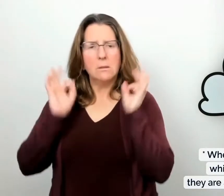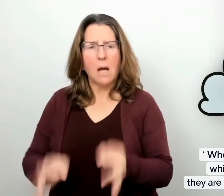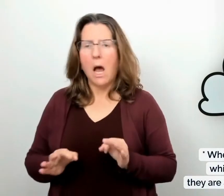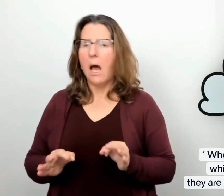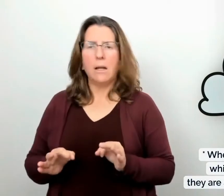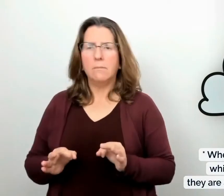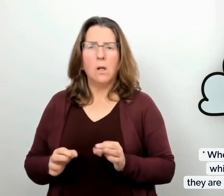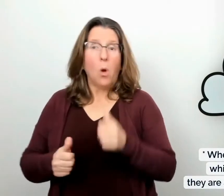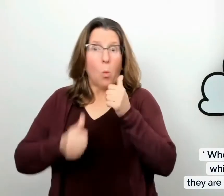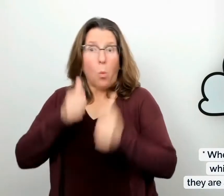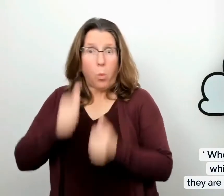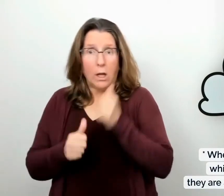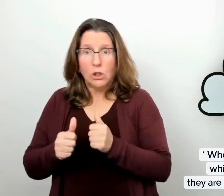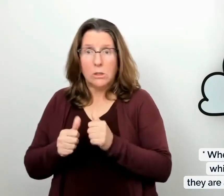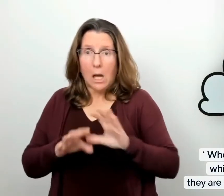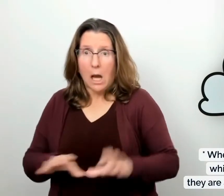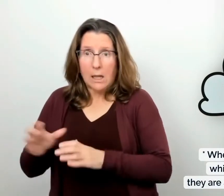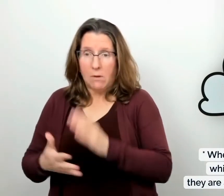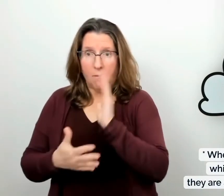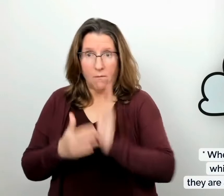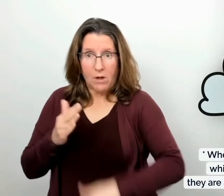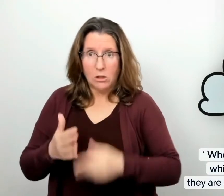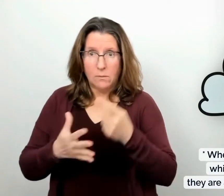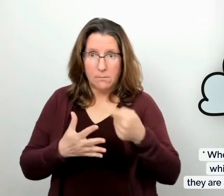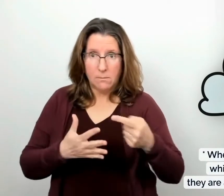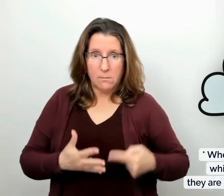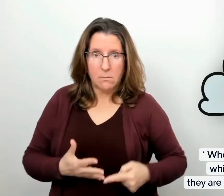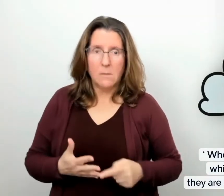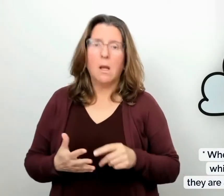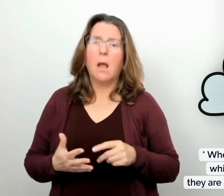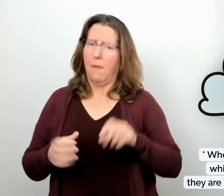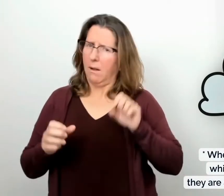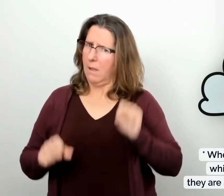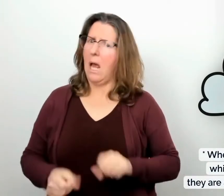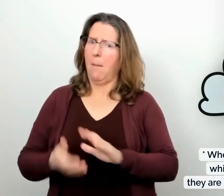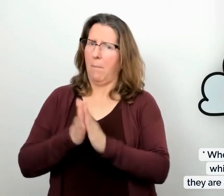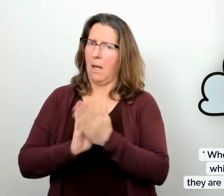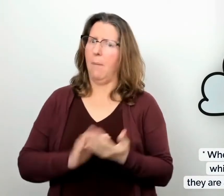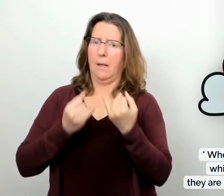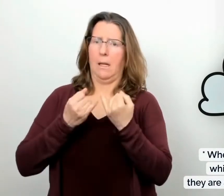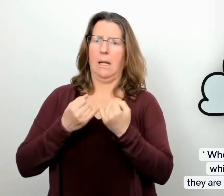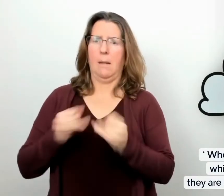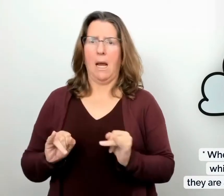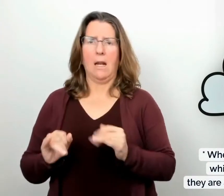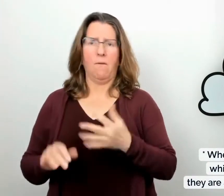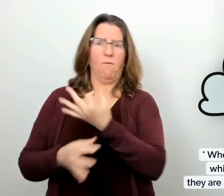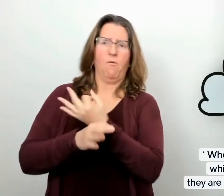When students can choose which activity to complete, they develop autonomy. It